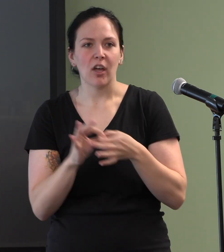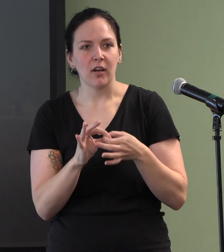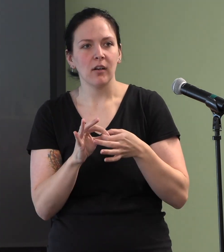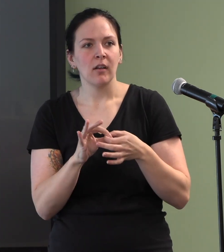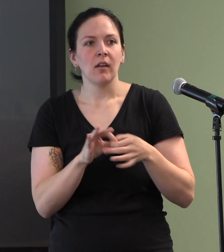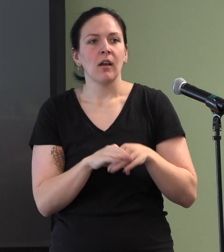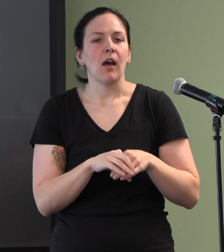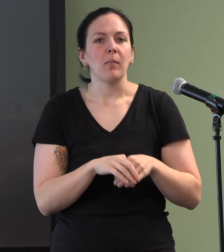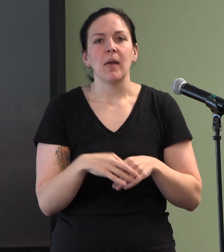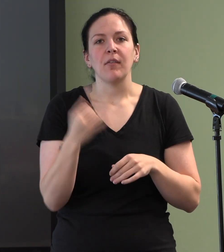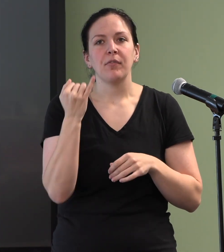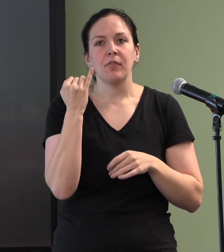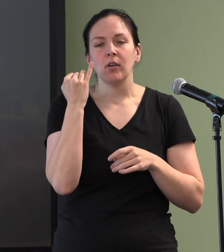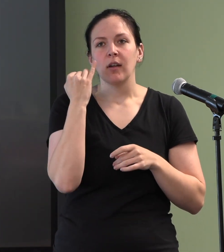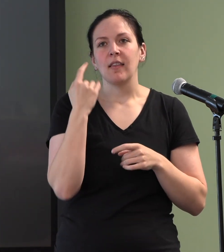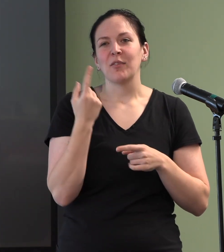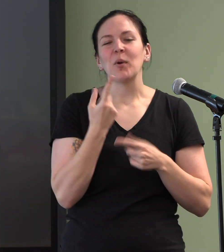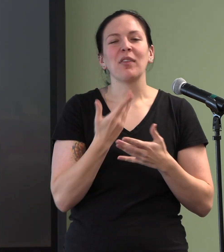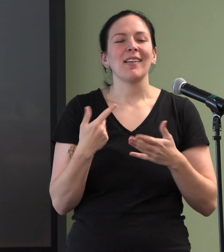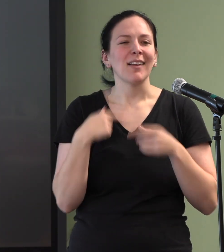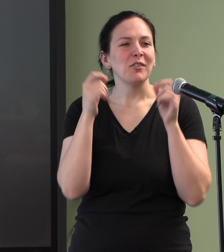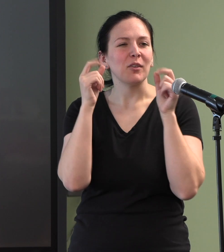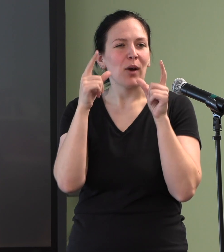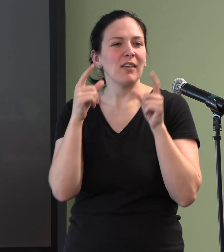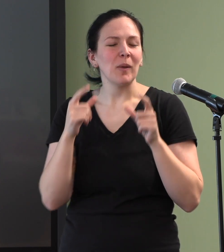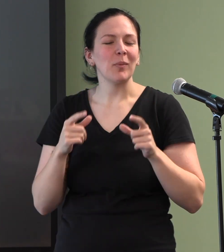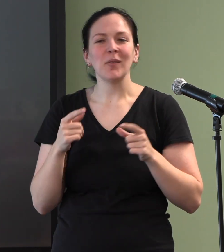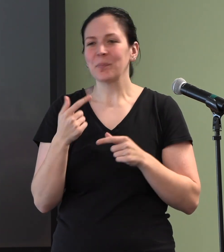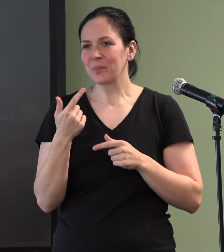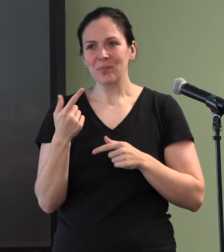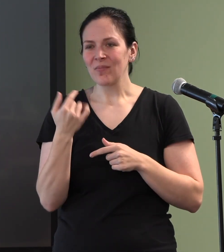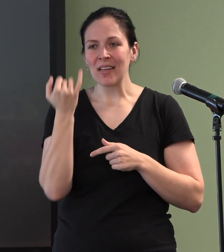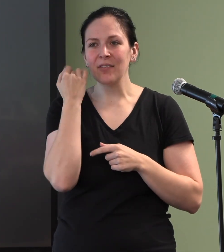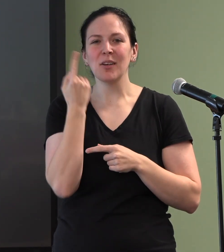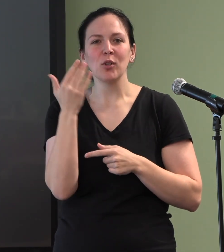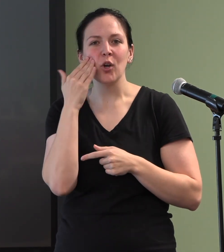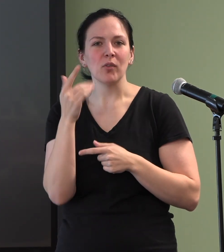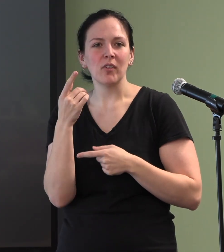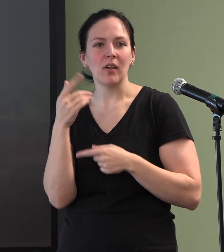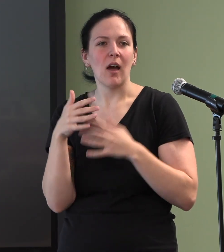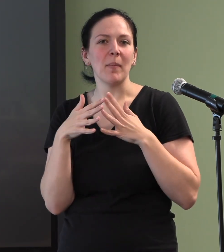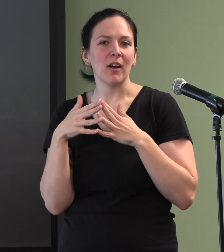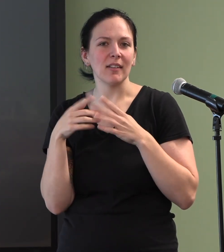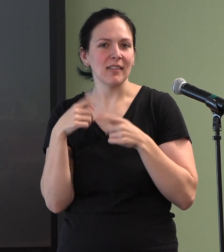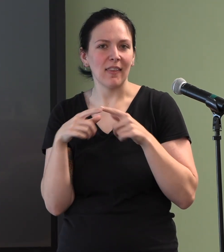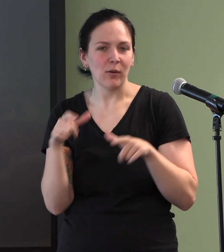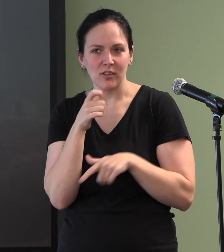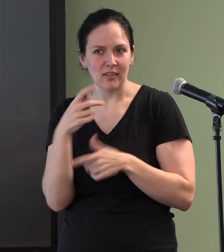other. And that's one thing that tends to surprise people. If someone knows American Sign Language, it does not